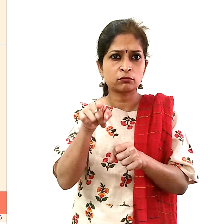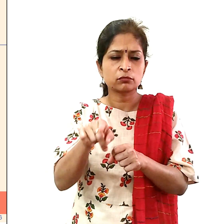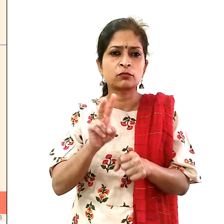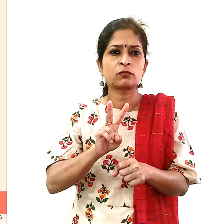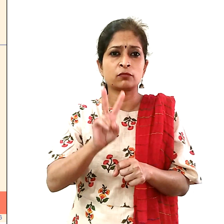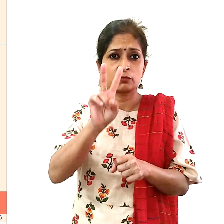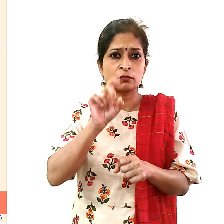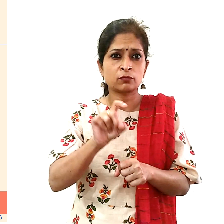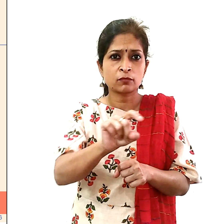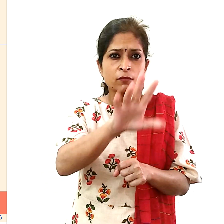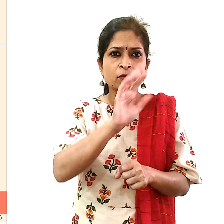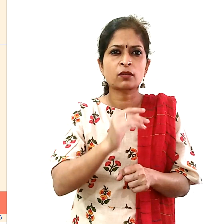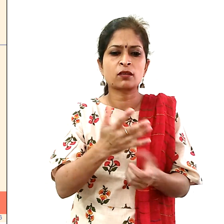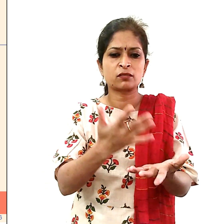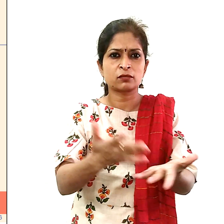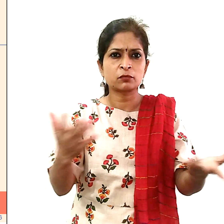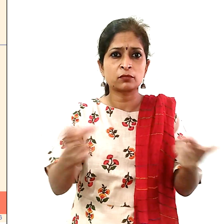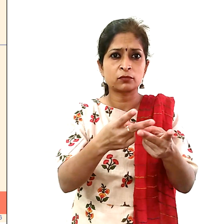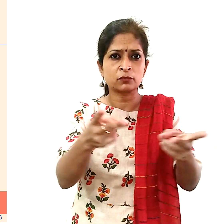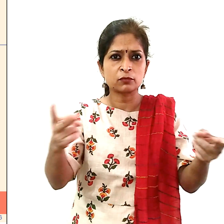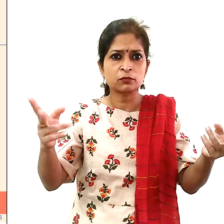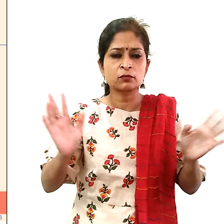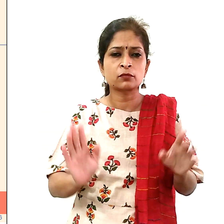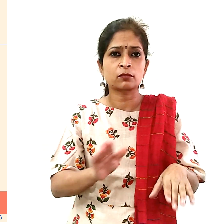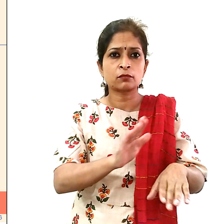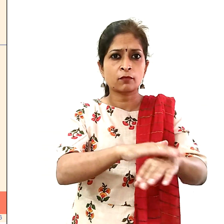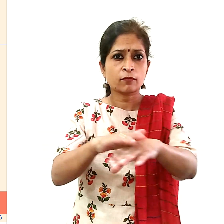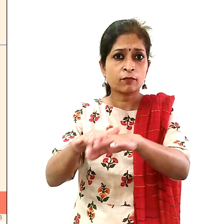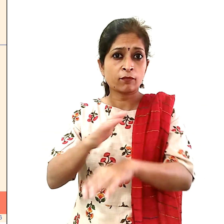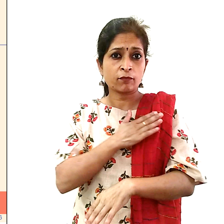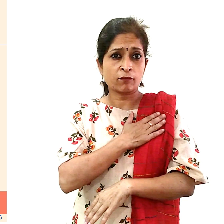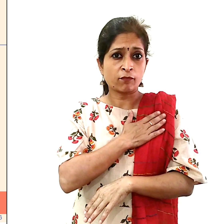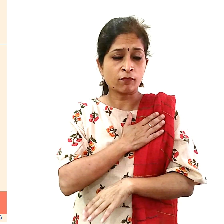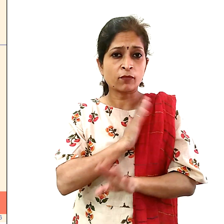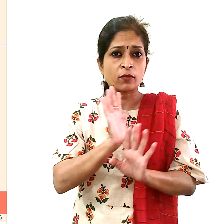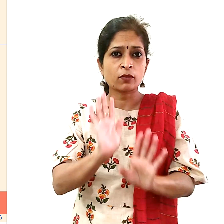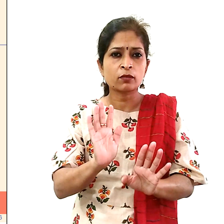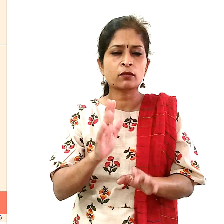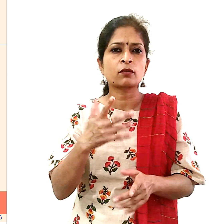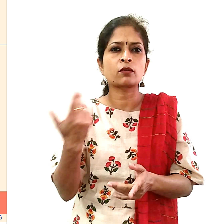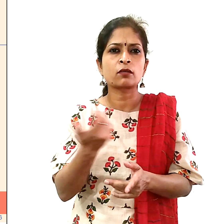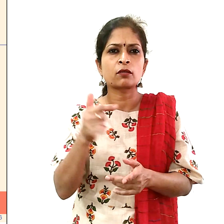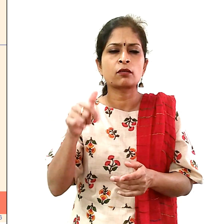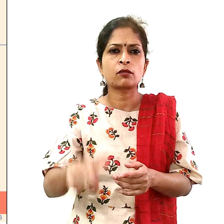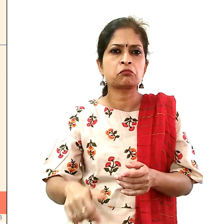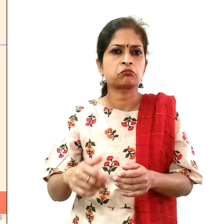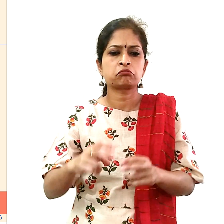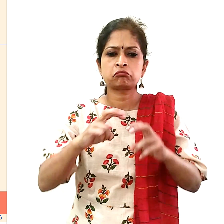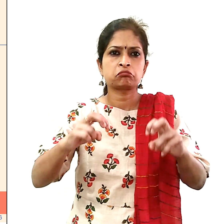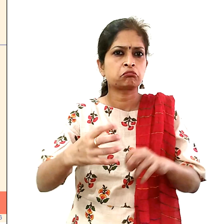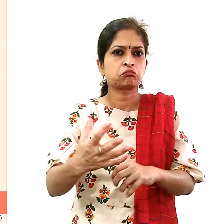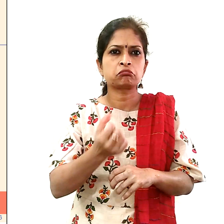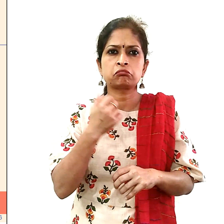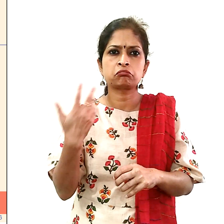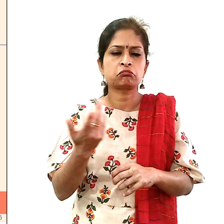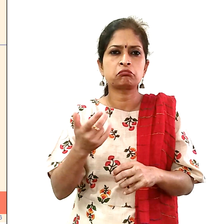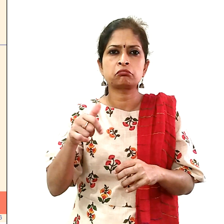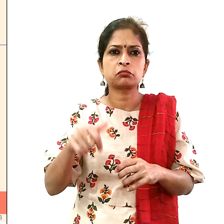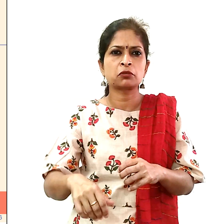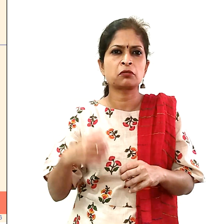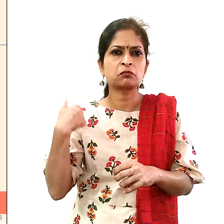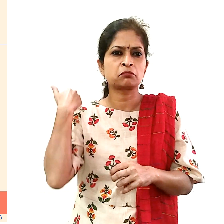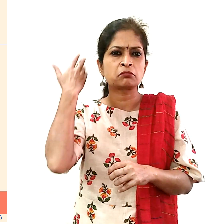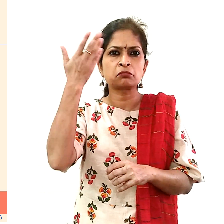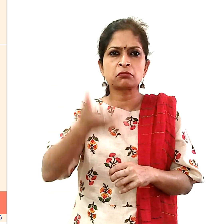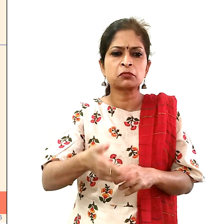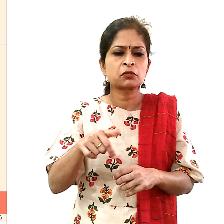coronavirus survive over the surfaces or objects? It is not certain how long the virus that causes